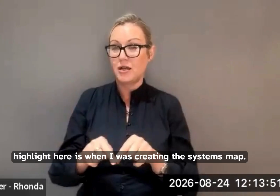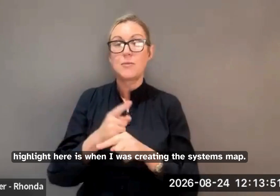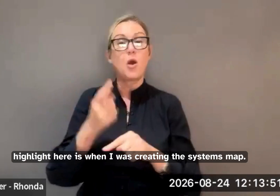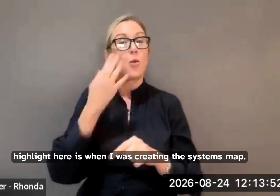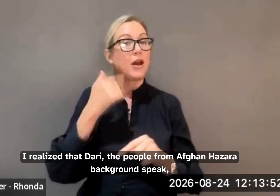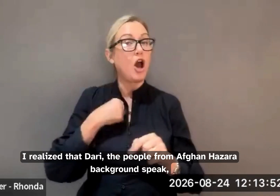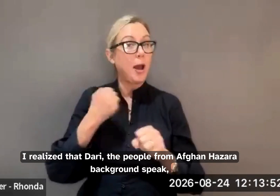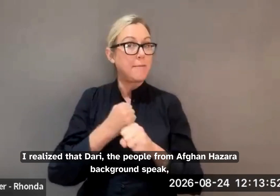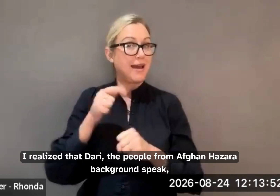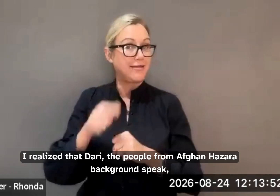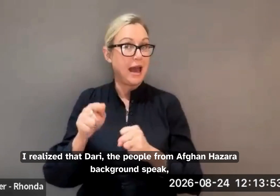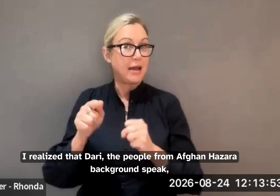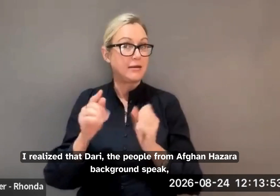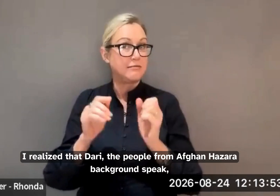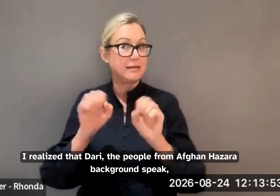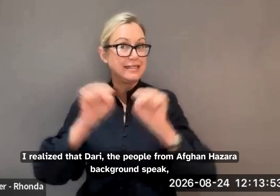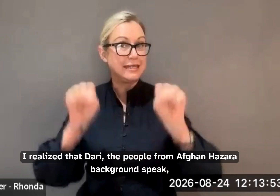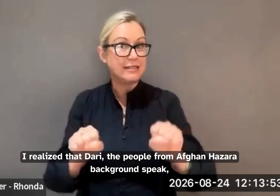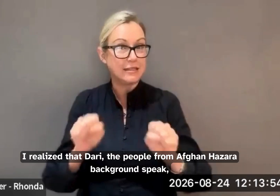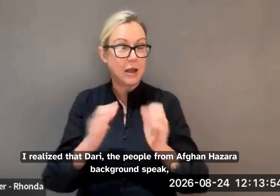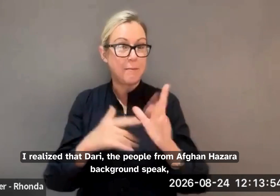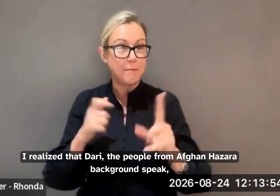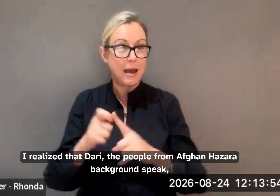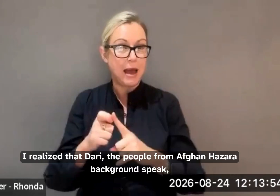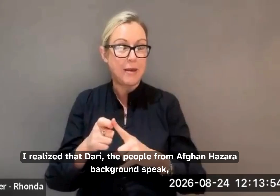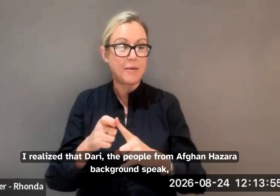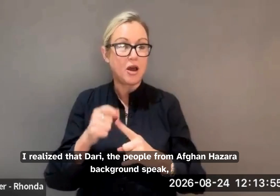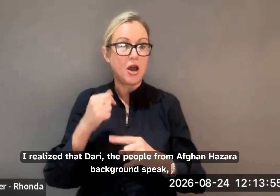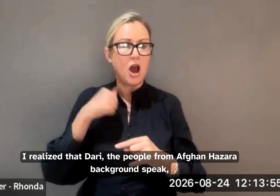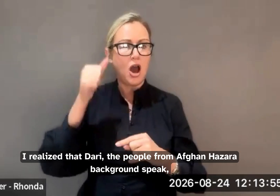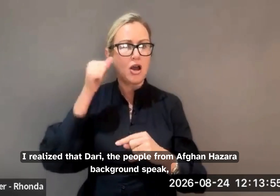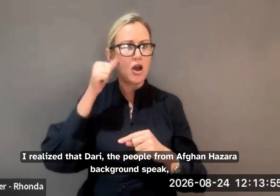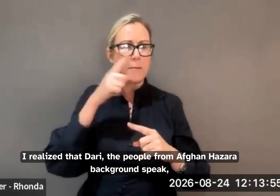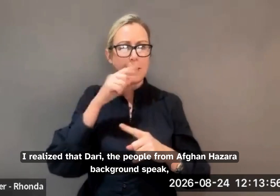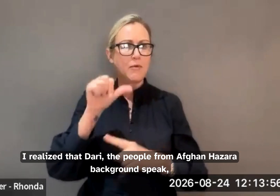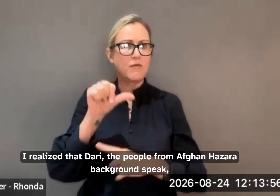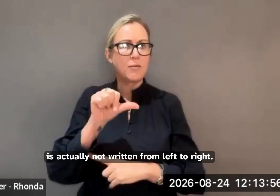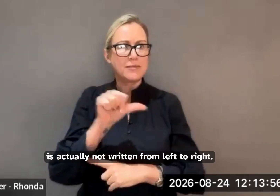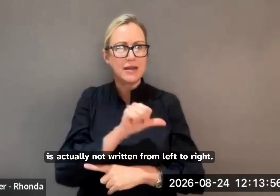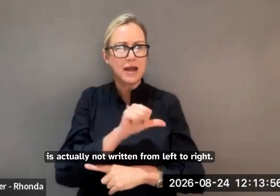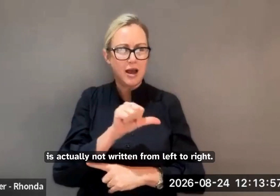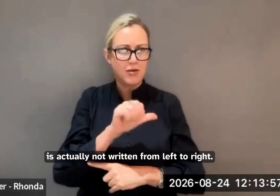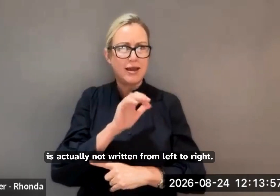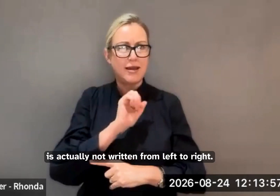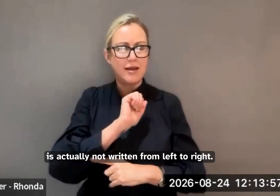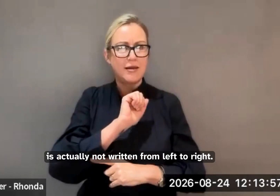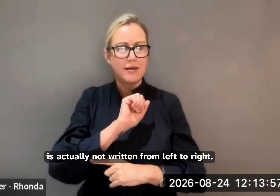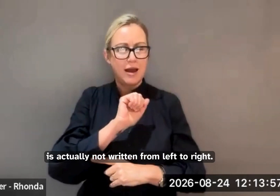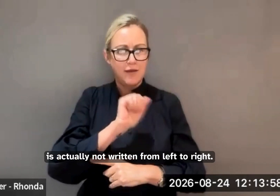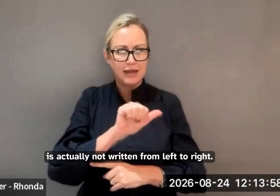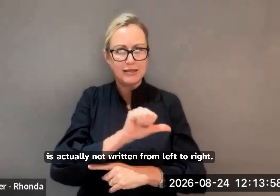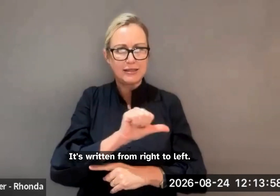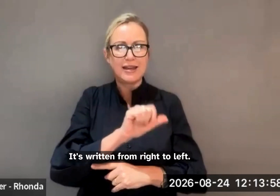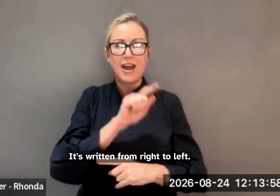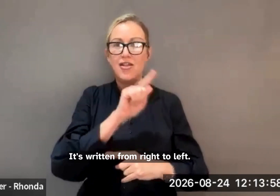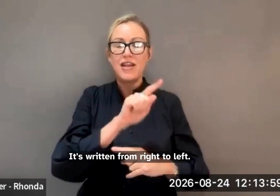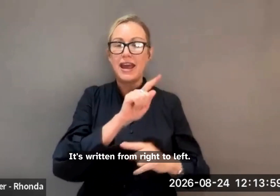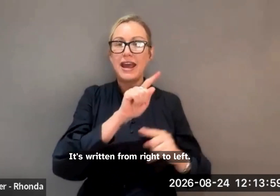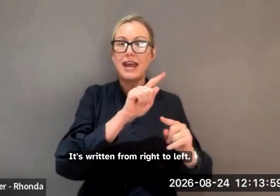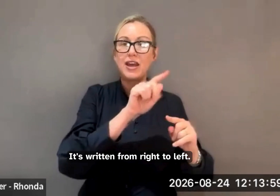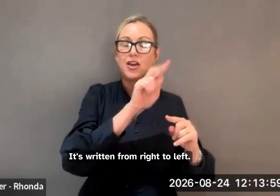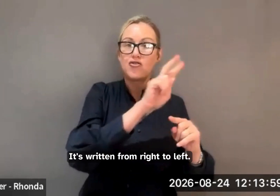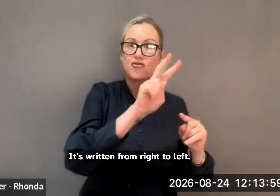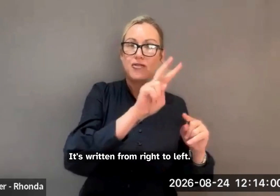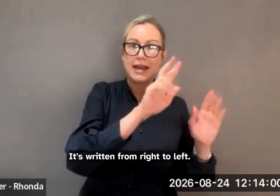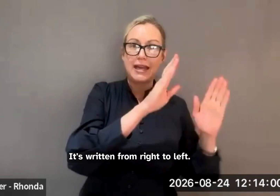creating the systems map, I realized that Dari, that people from the Afghan Hazara background speak, is actually not written from left to right. It's written